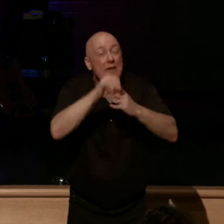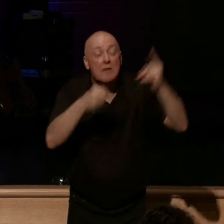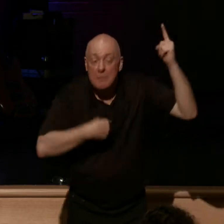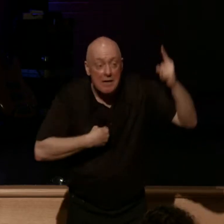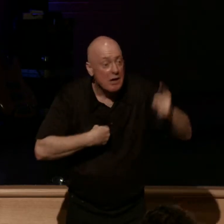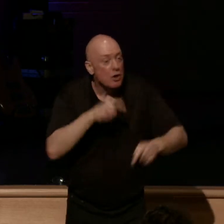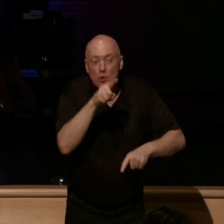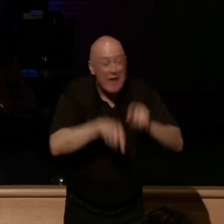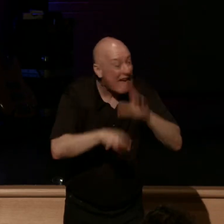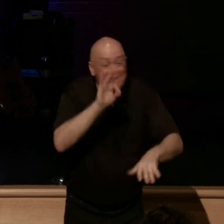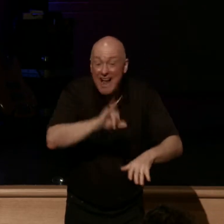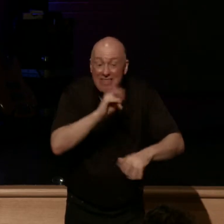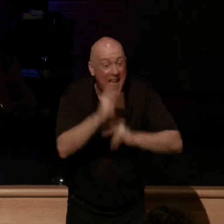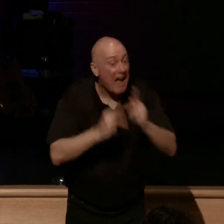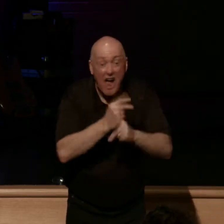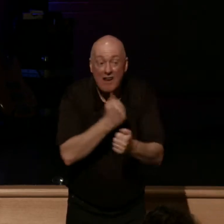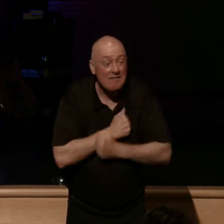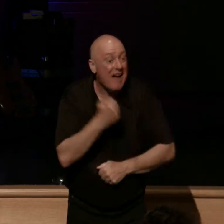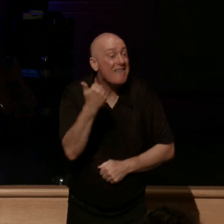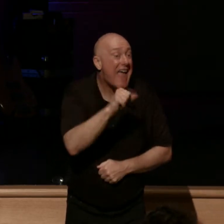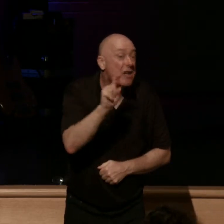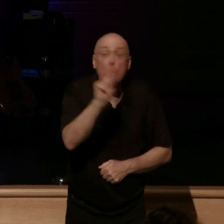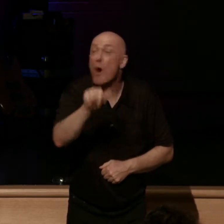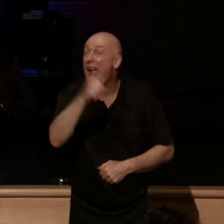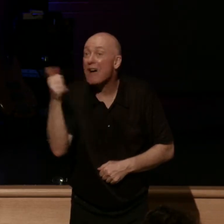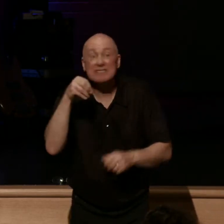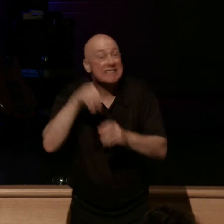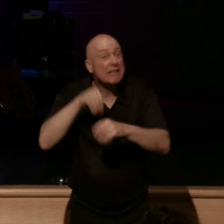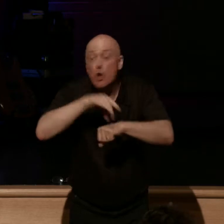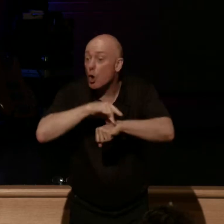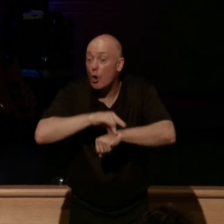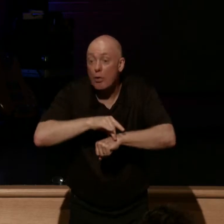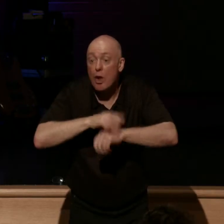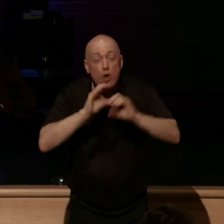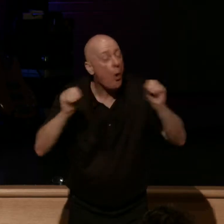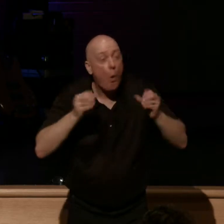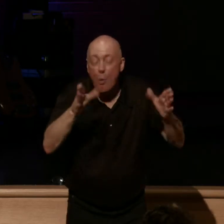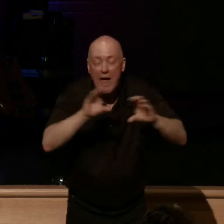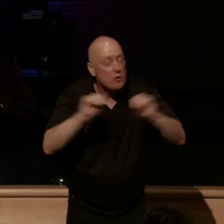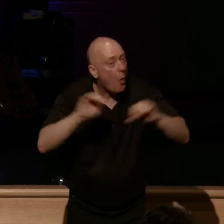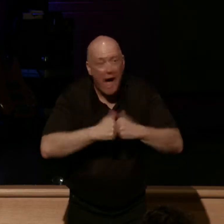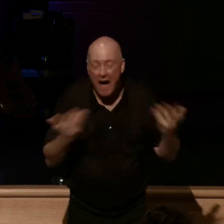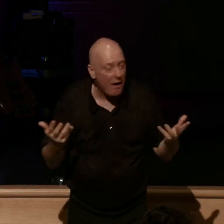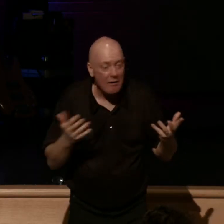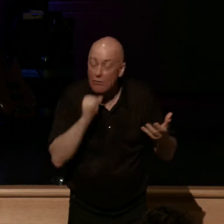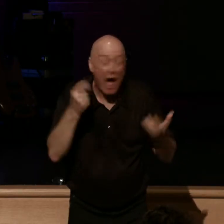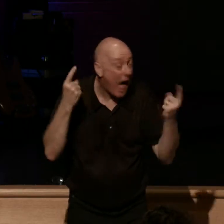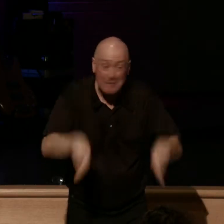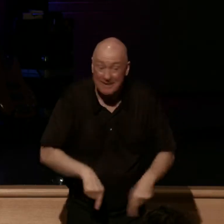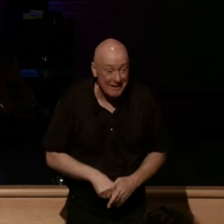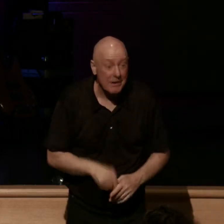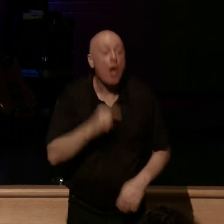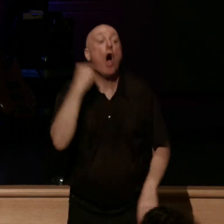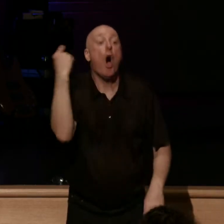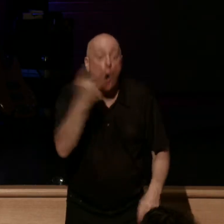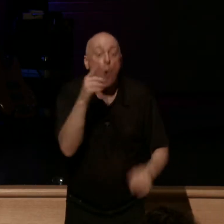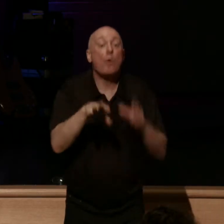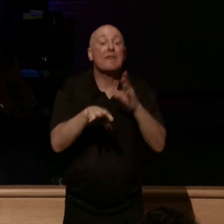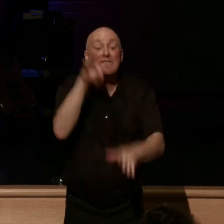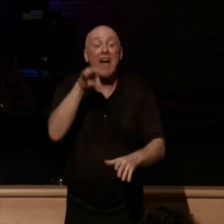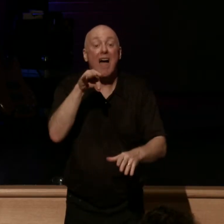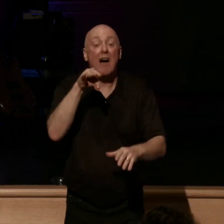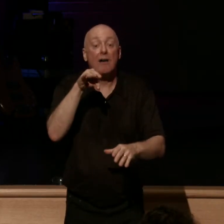will not find this kind of love anywhere else in this earth. No way, no how. It's not happening. It's only found in the